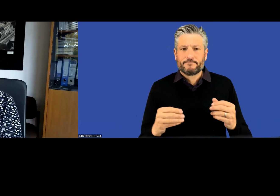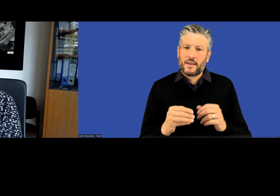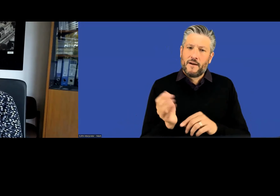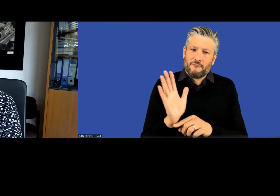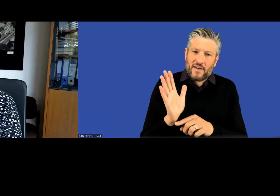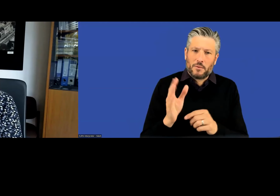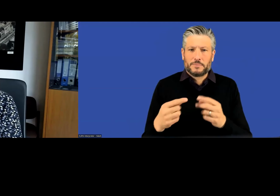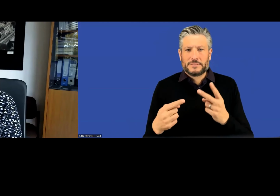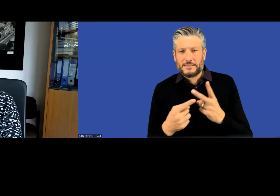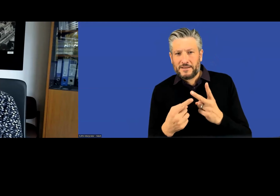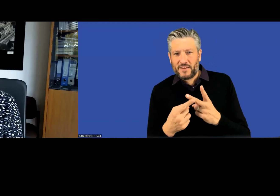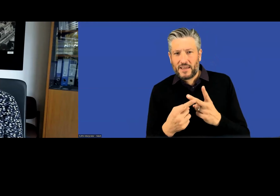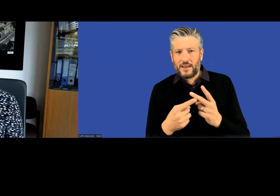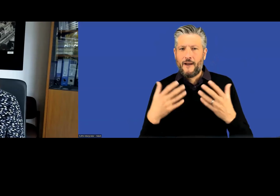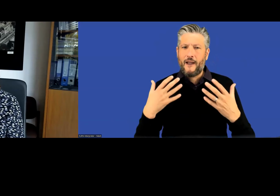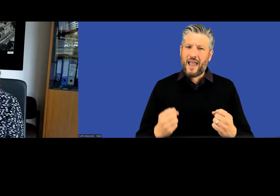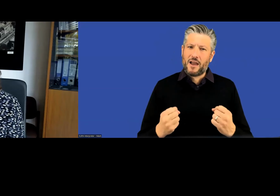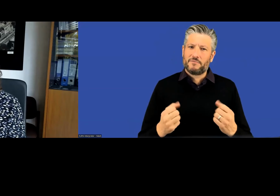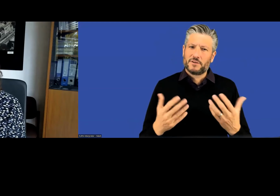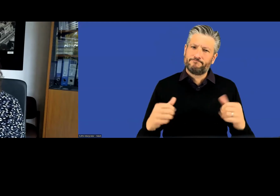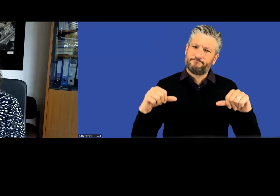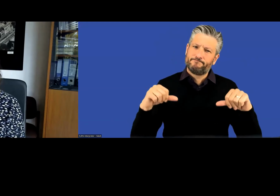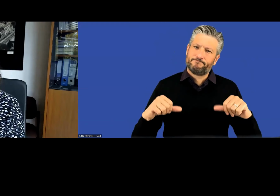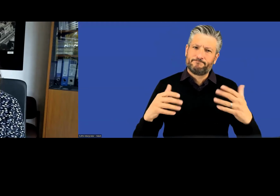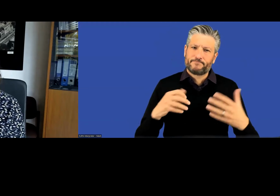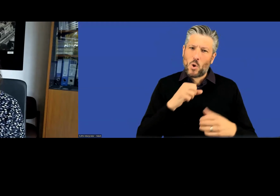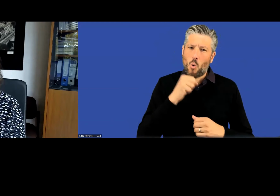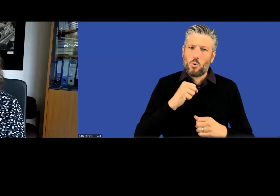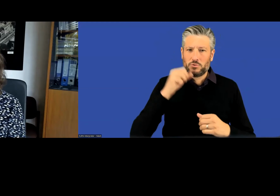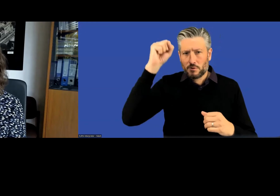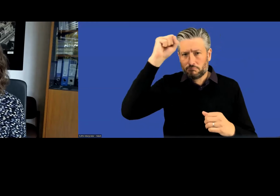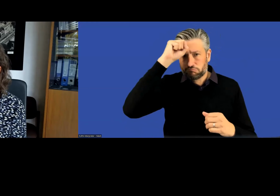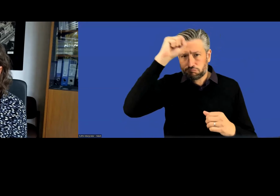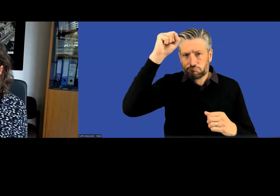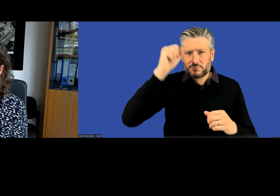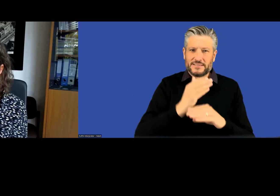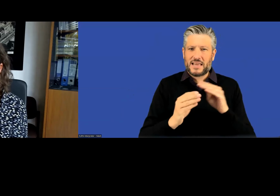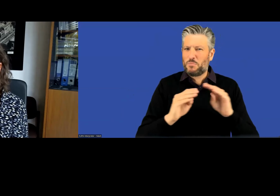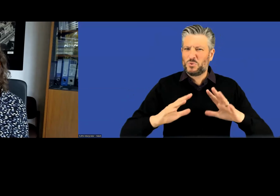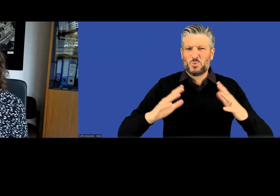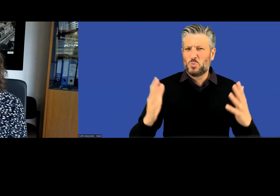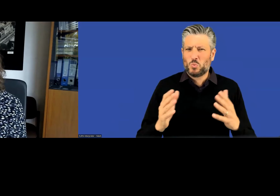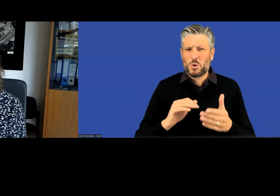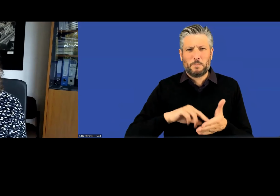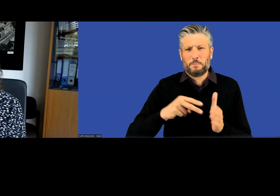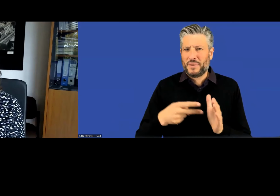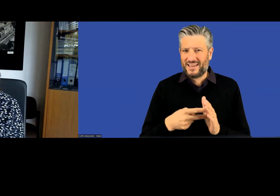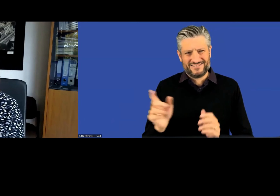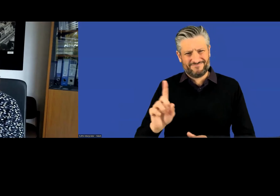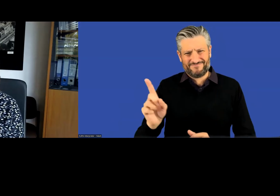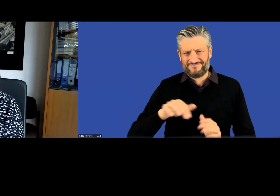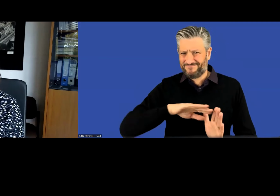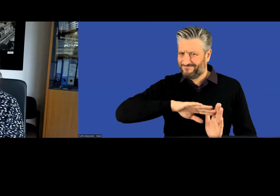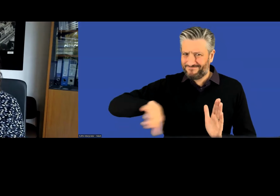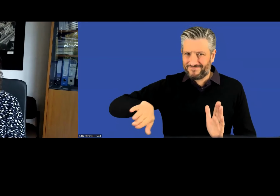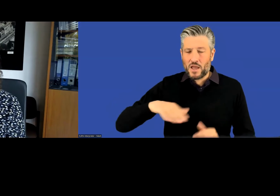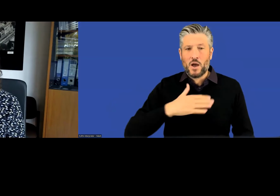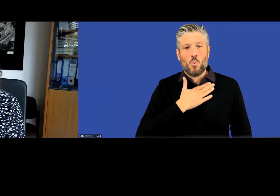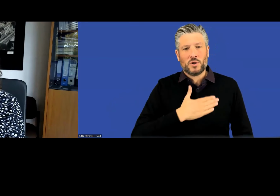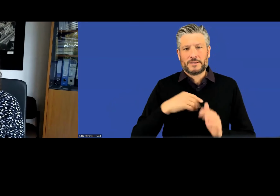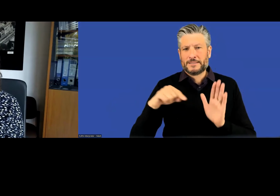Services Directive obligations. But again, it's not just a question of avoiding stereotypes, it's about seeing positive role